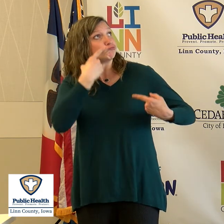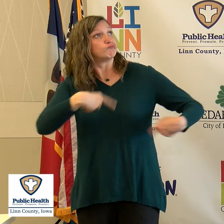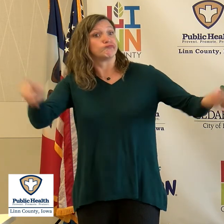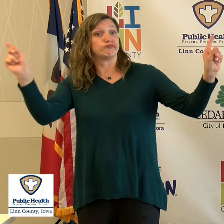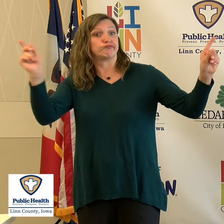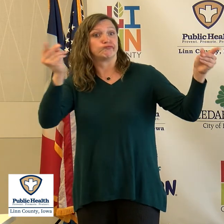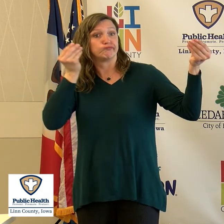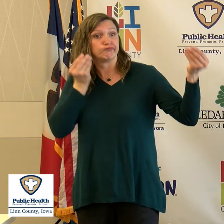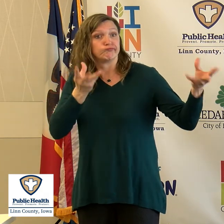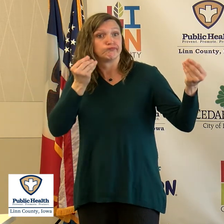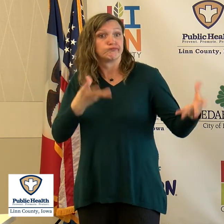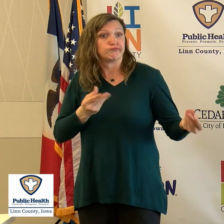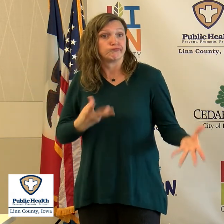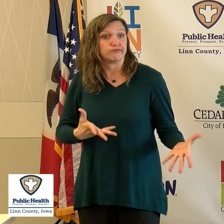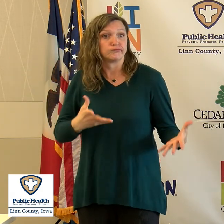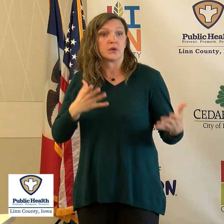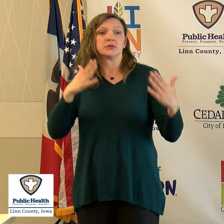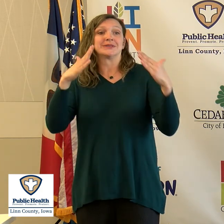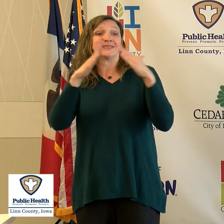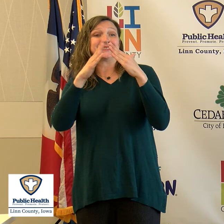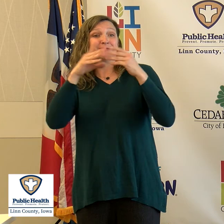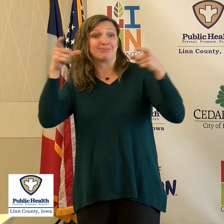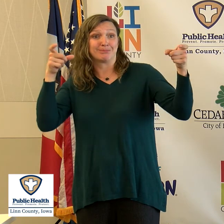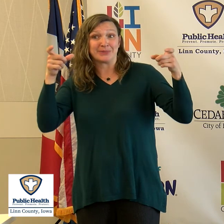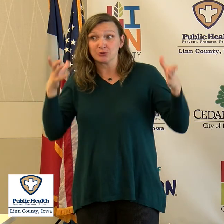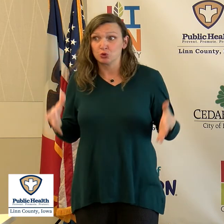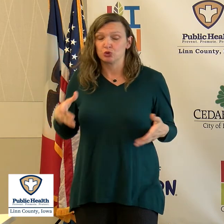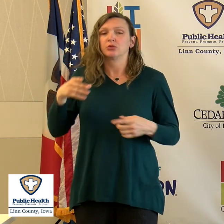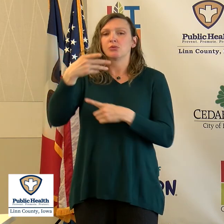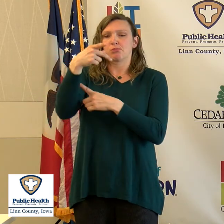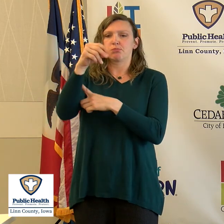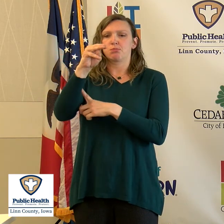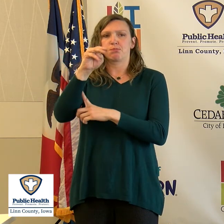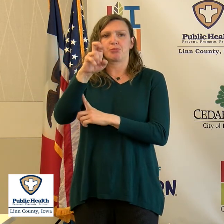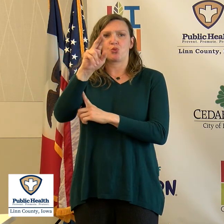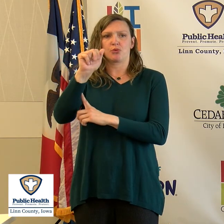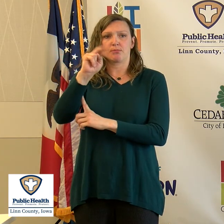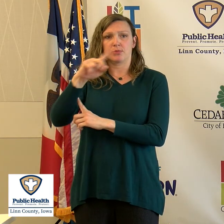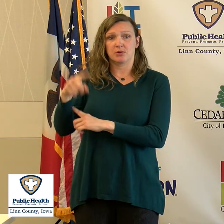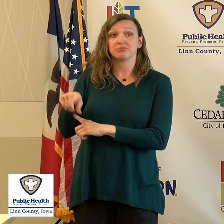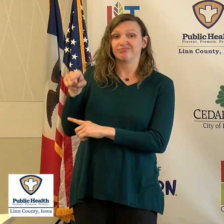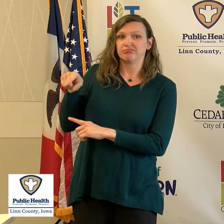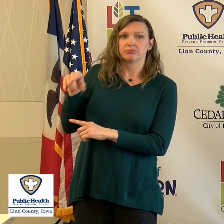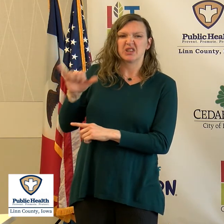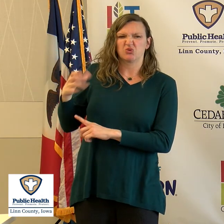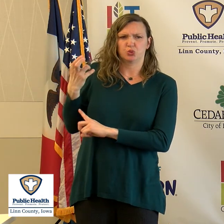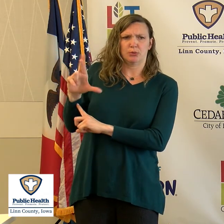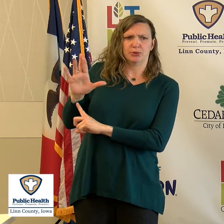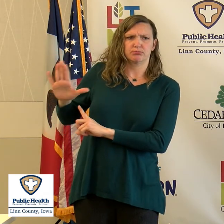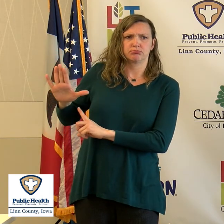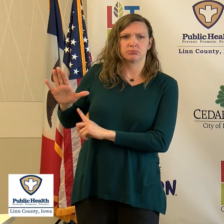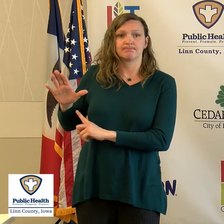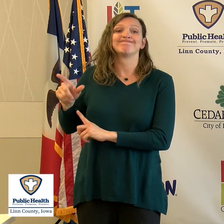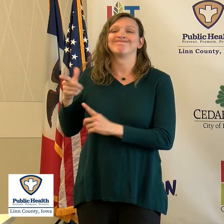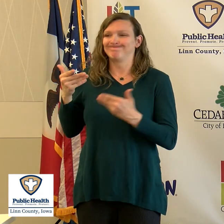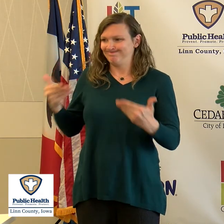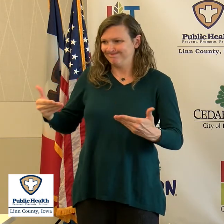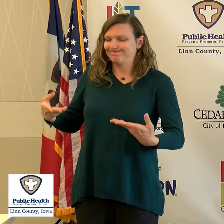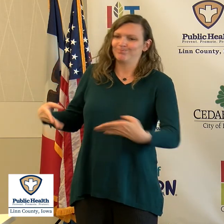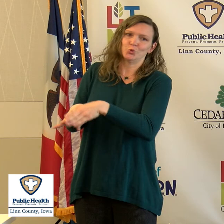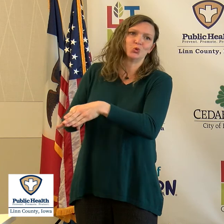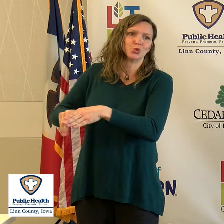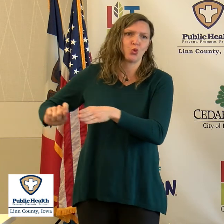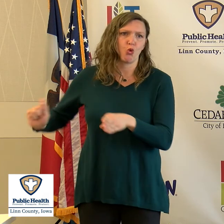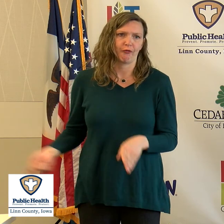Manager Pomerantz asked me to share that the city will be closing Gardner Golf Course and the Cedar Rapids